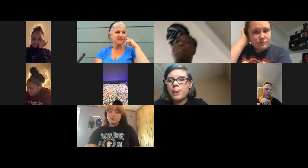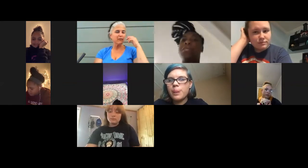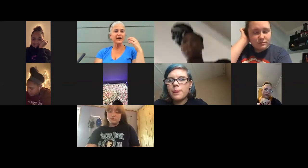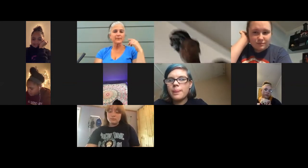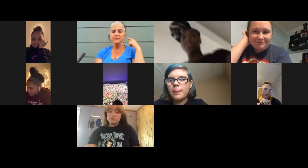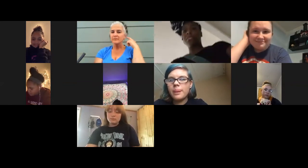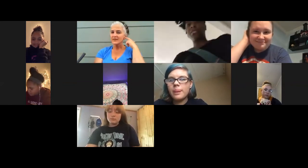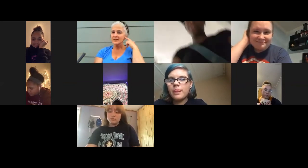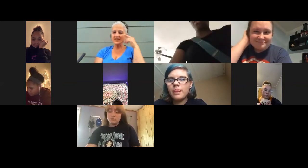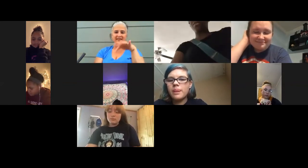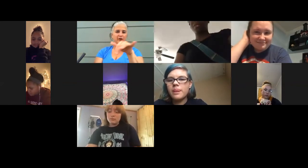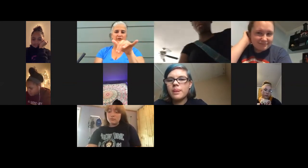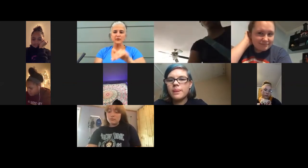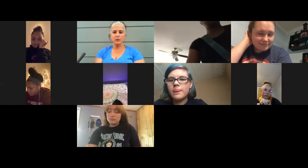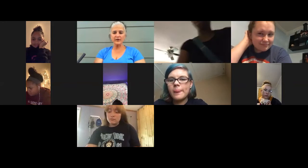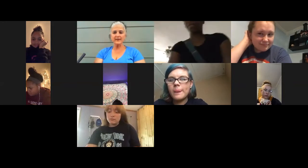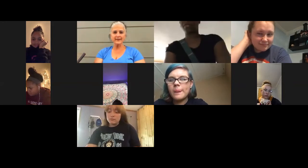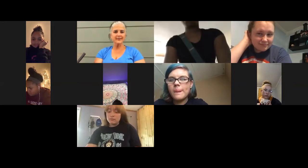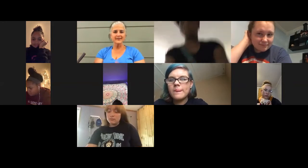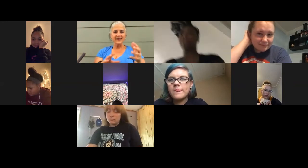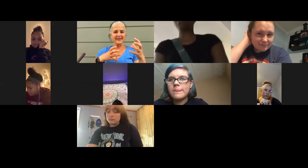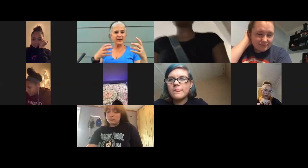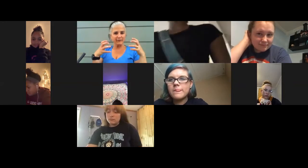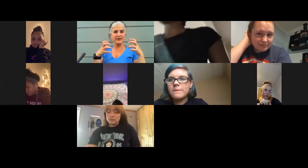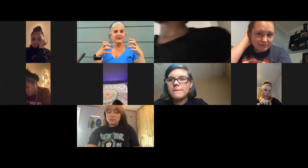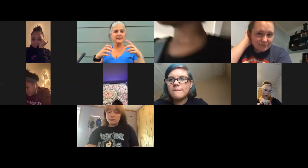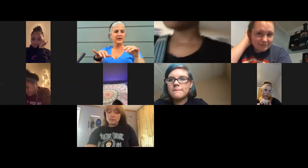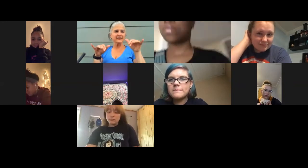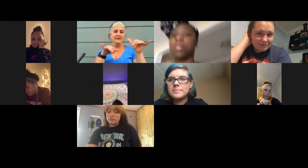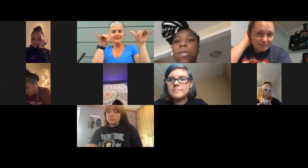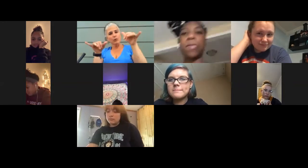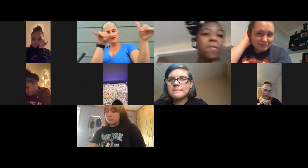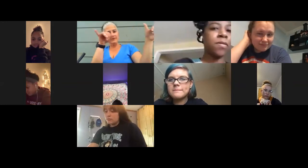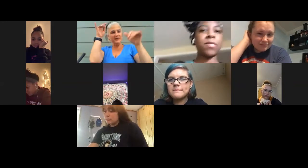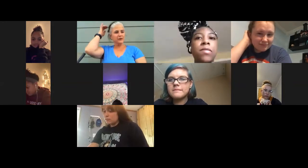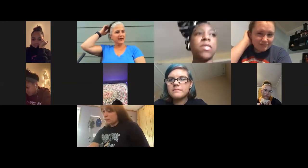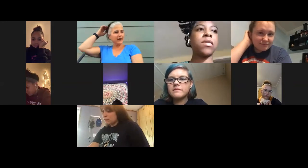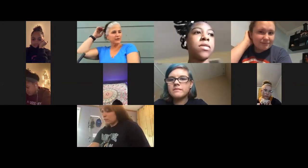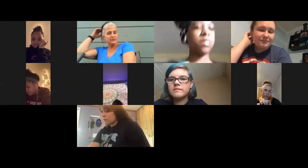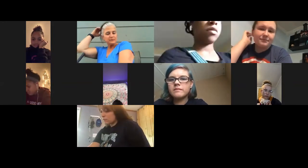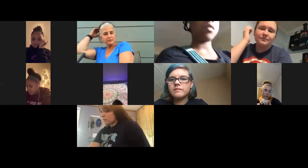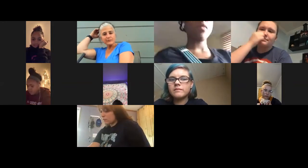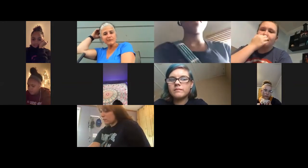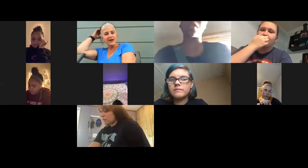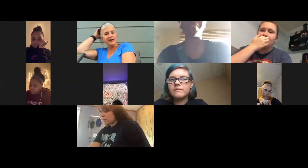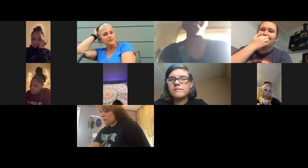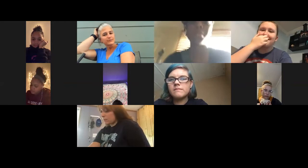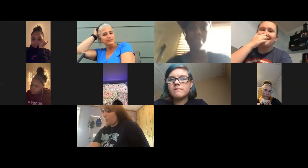house because my the sound wasn't really working and I kept freezing, so I had to walk everybody through my house.